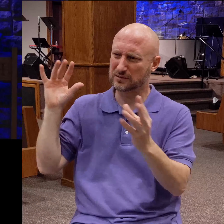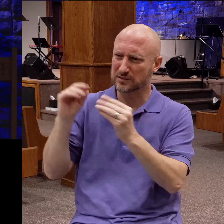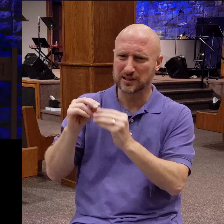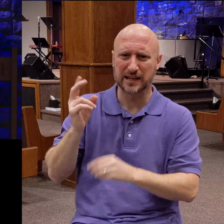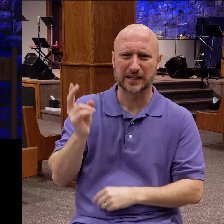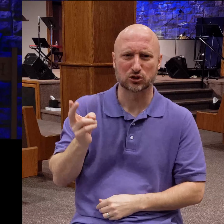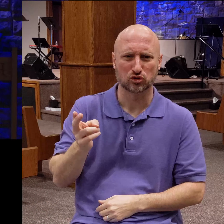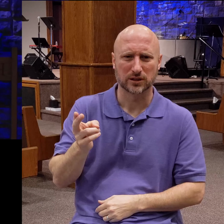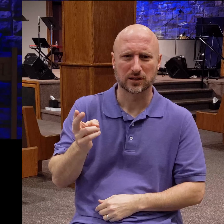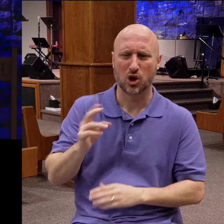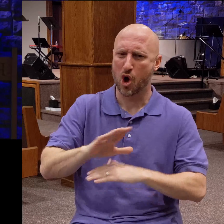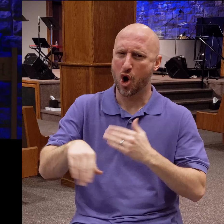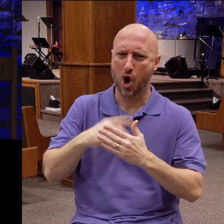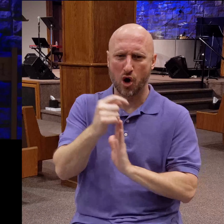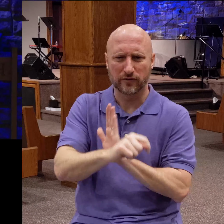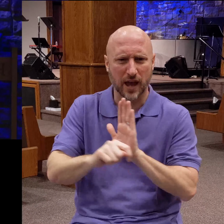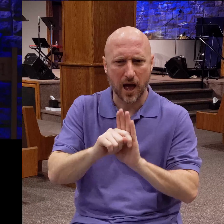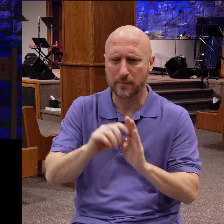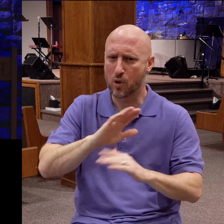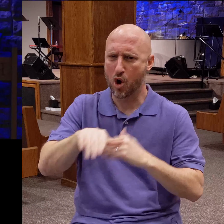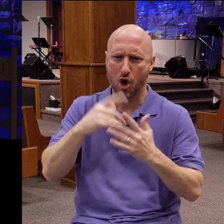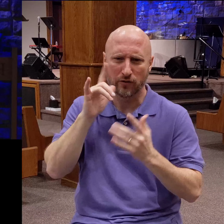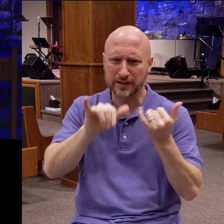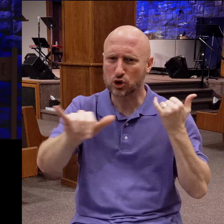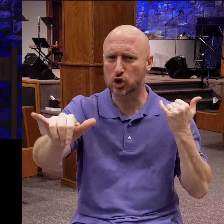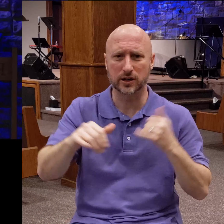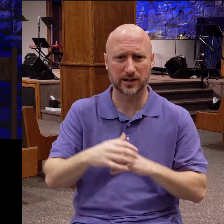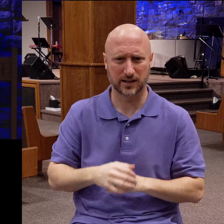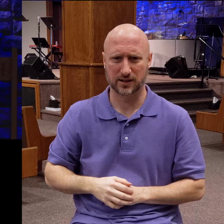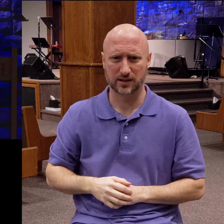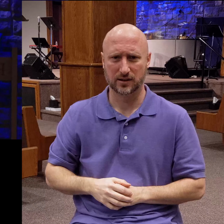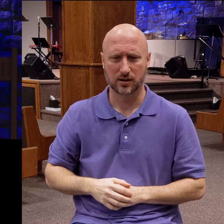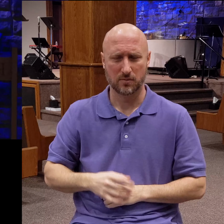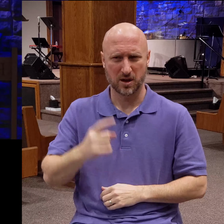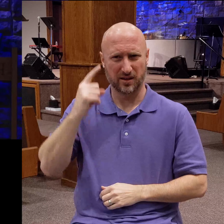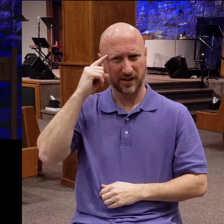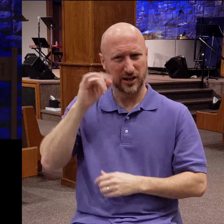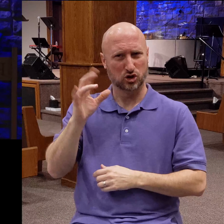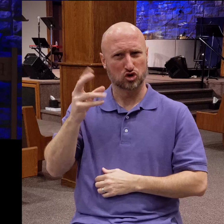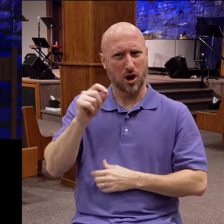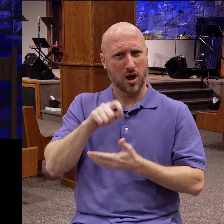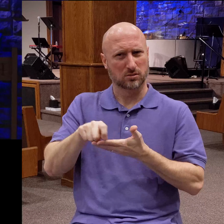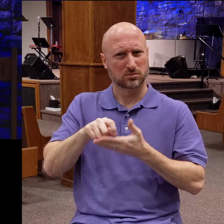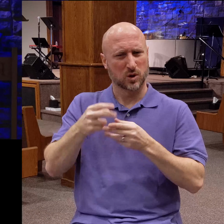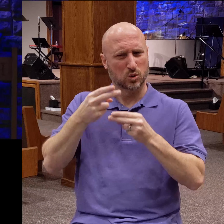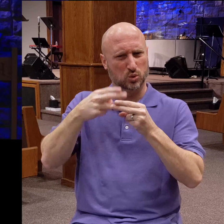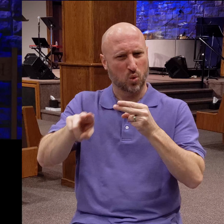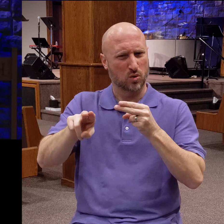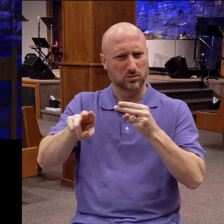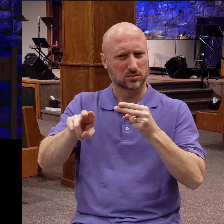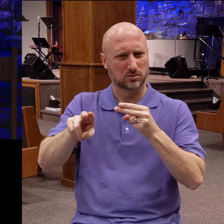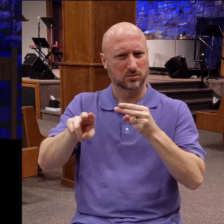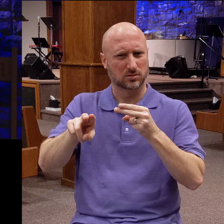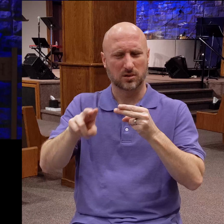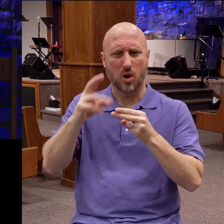history and time and eternity. And then you think of the brevity of it, though. Why